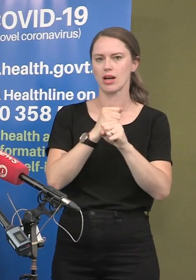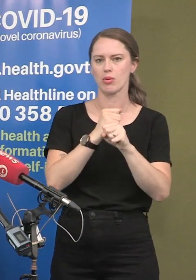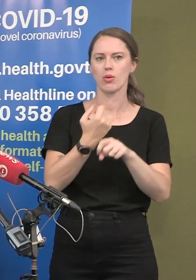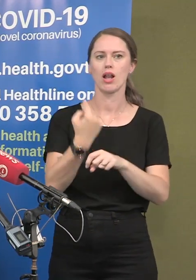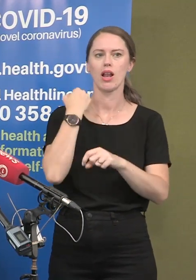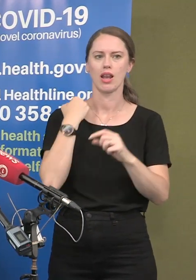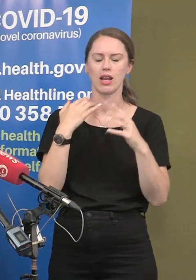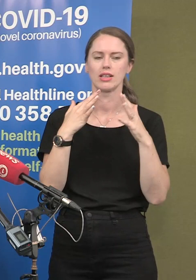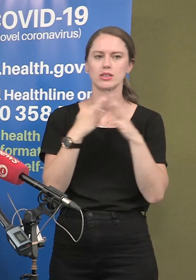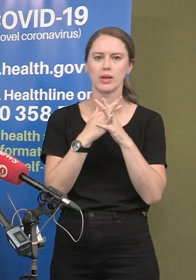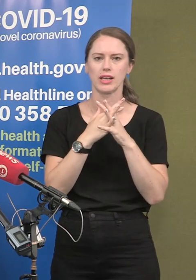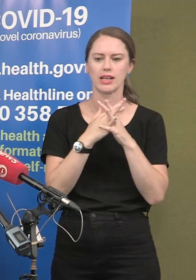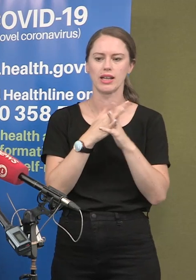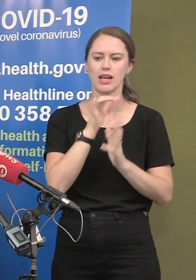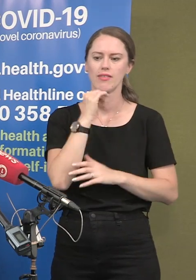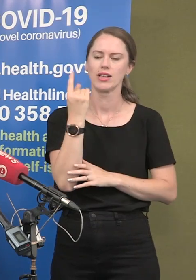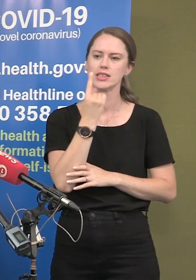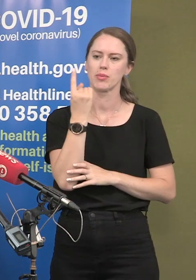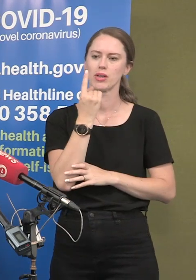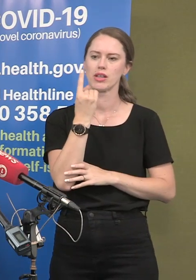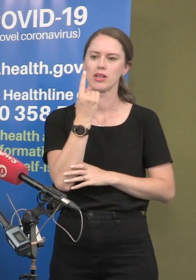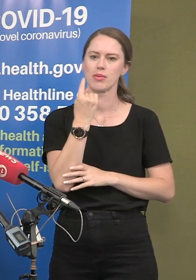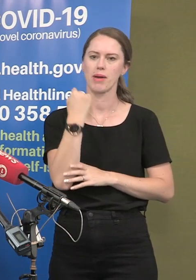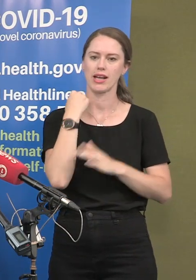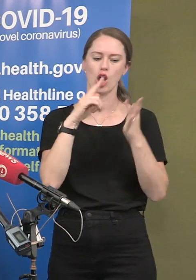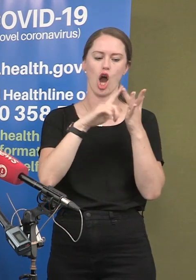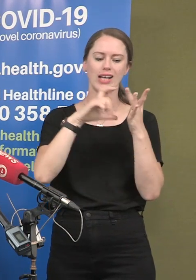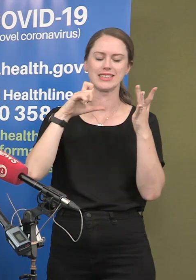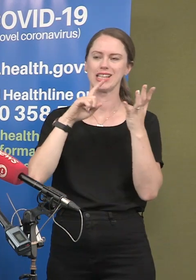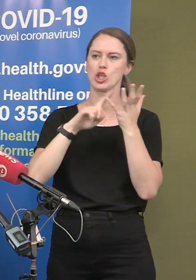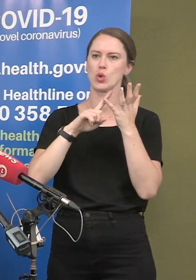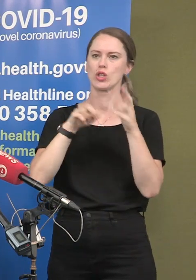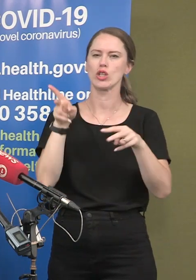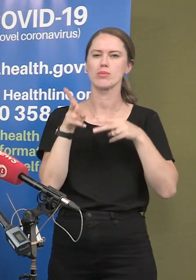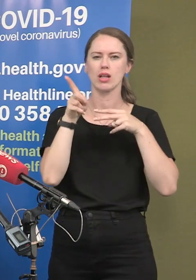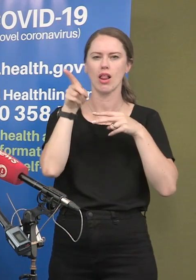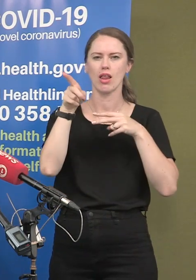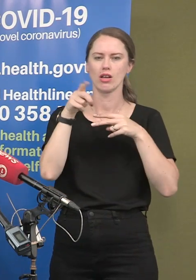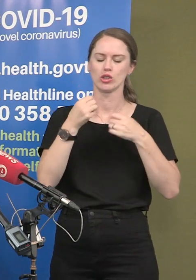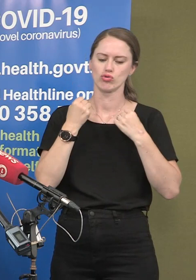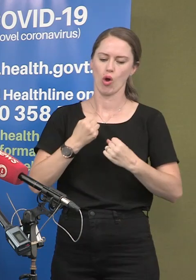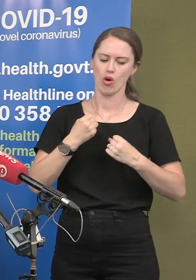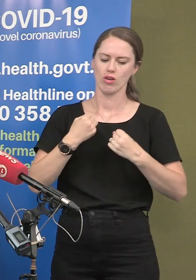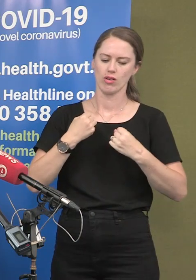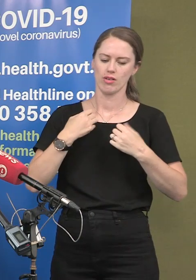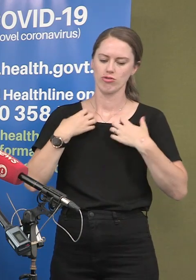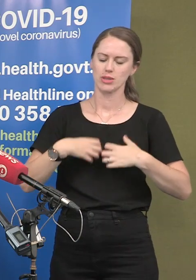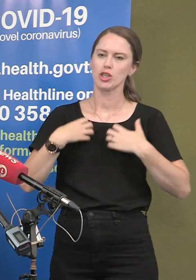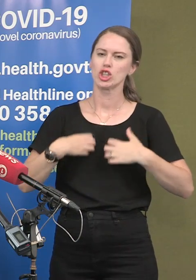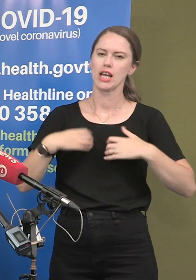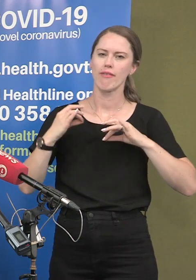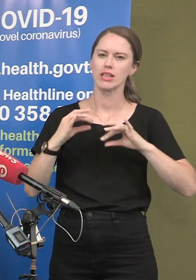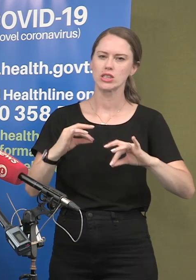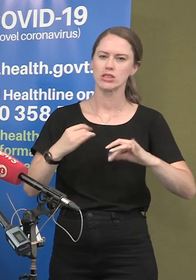from last week, anyone who was in an ICU who had a severe respiratory infection